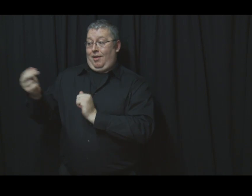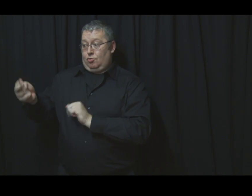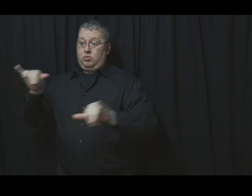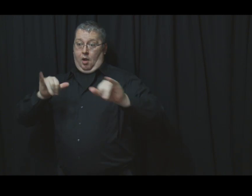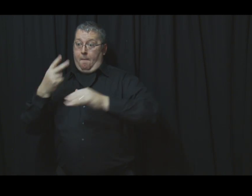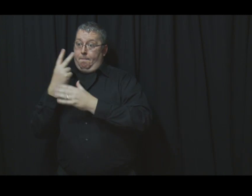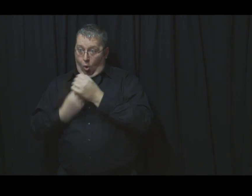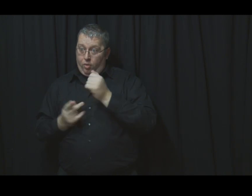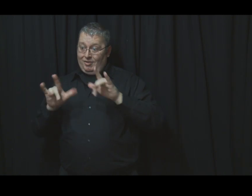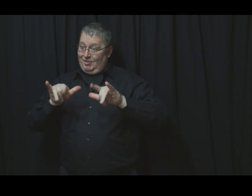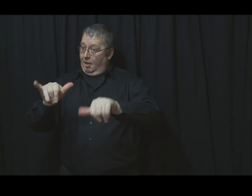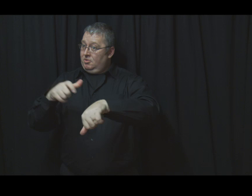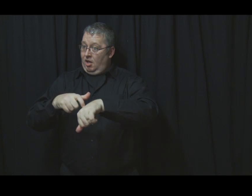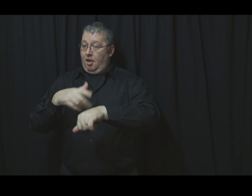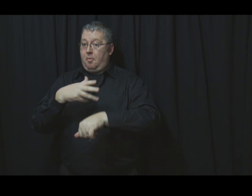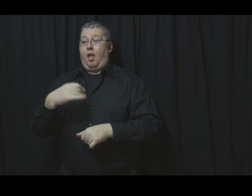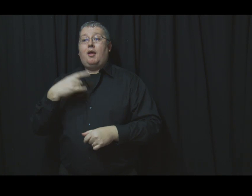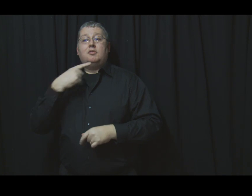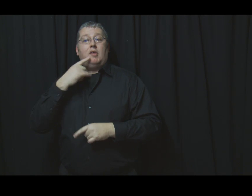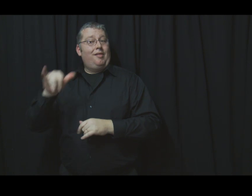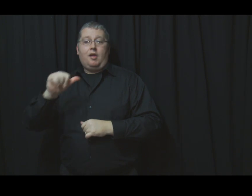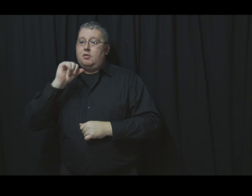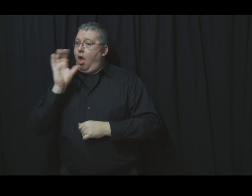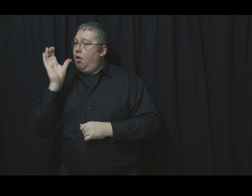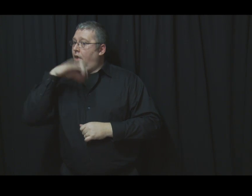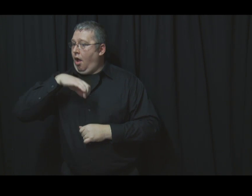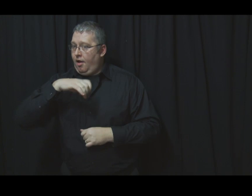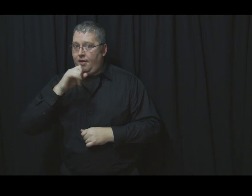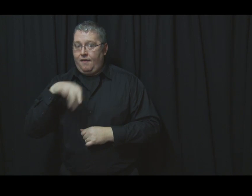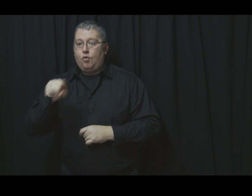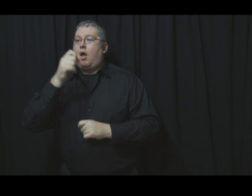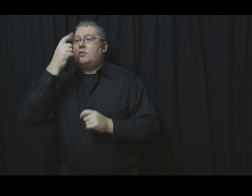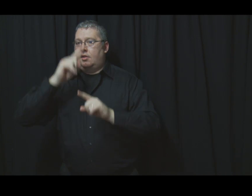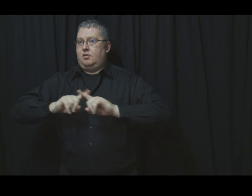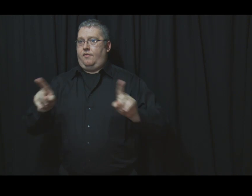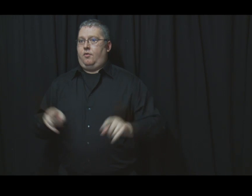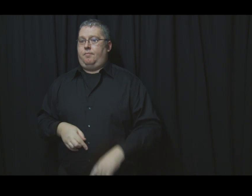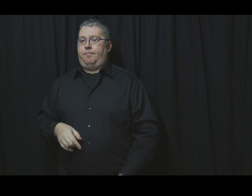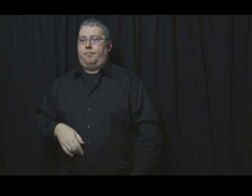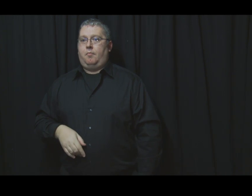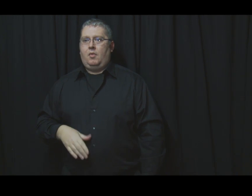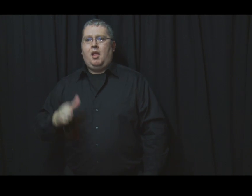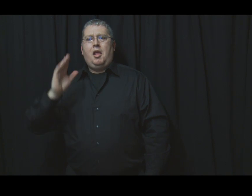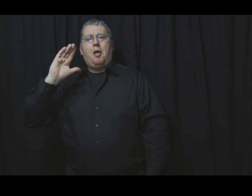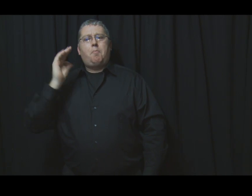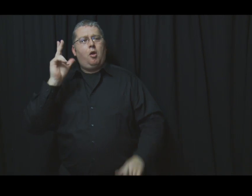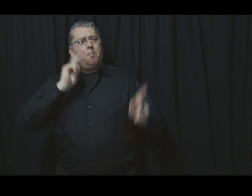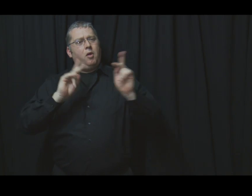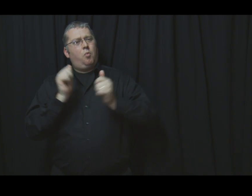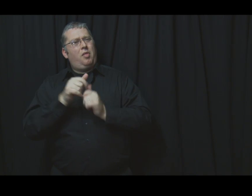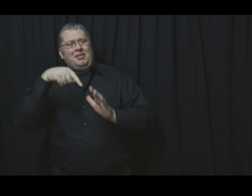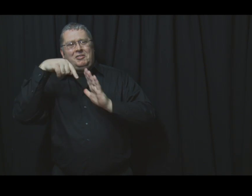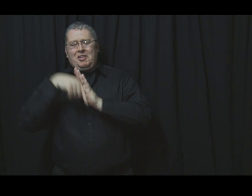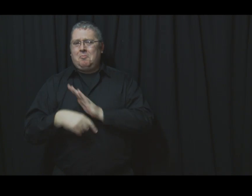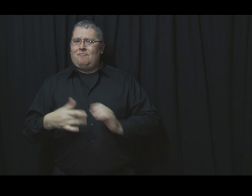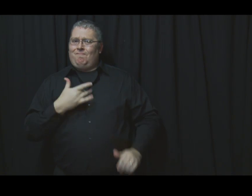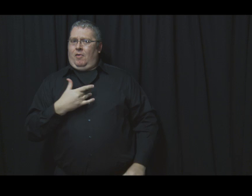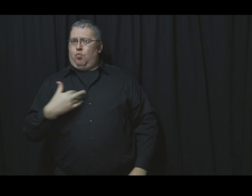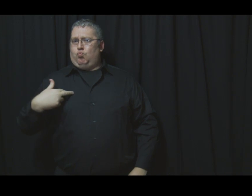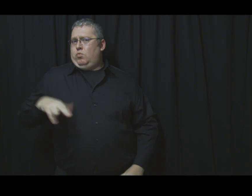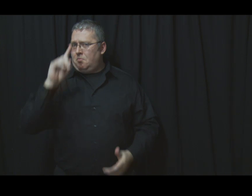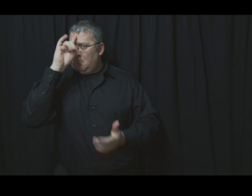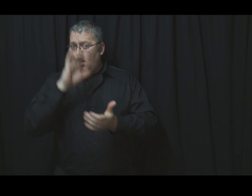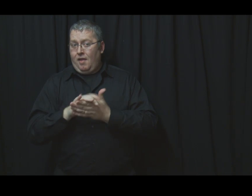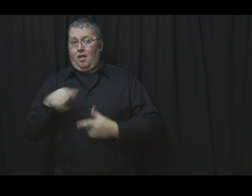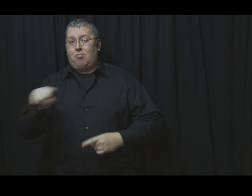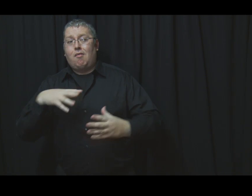and I also say it's not a mystery when you understand the difference. Apparently, people with these deeply held religious beliefs, they